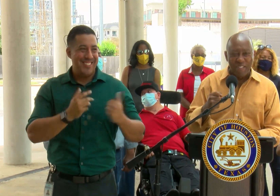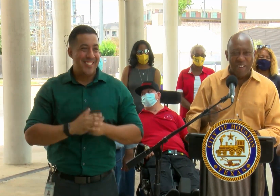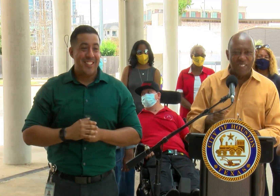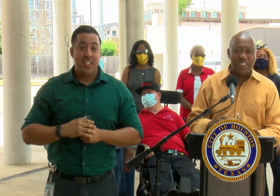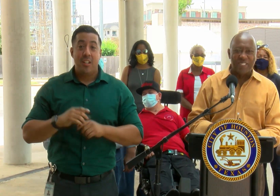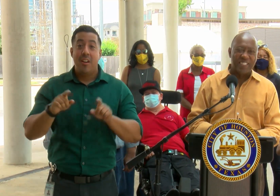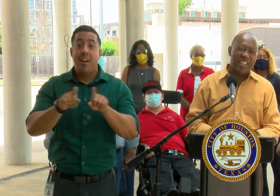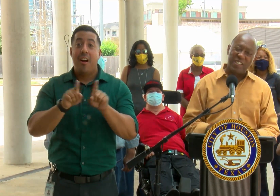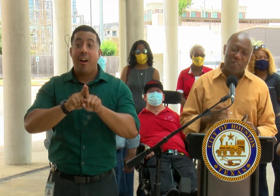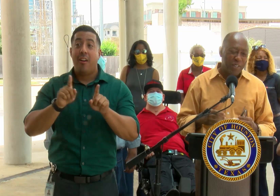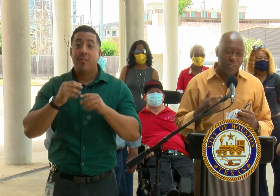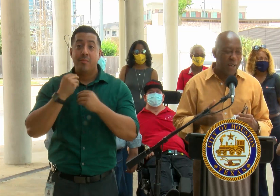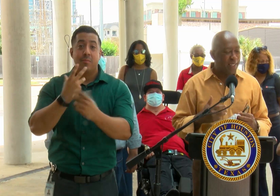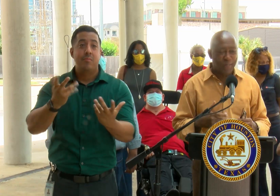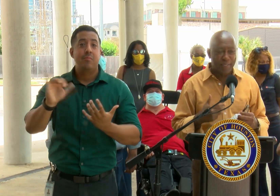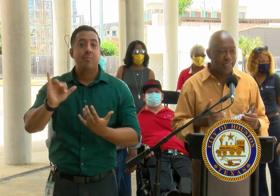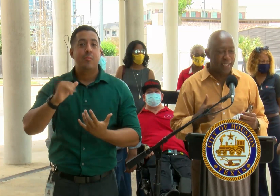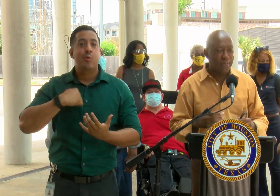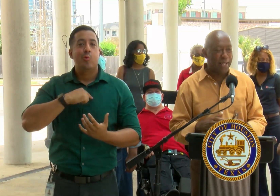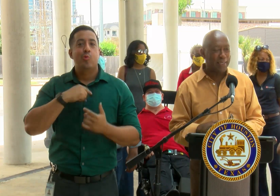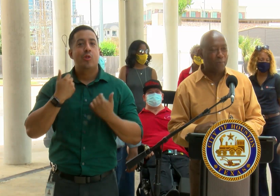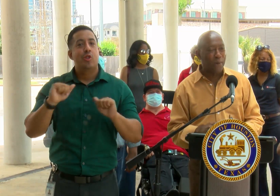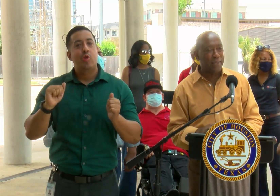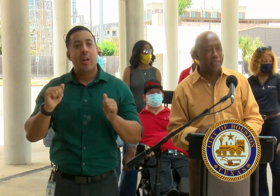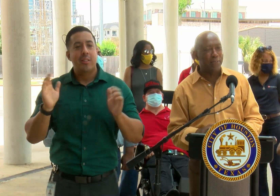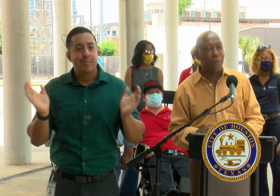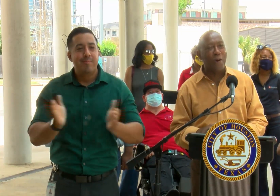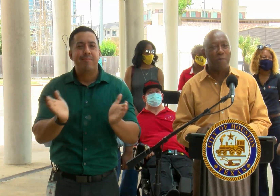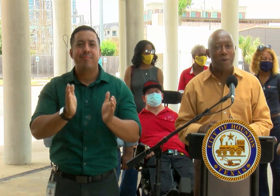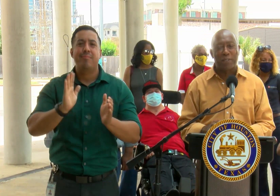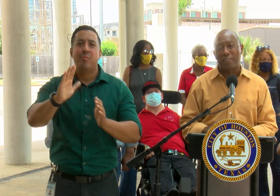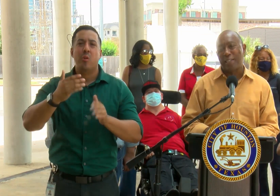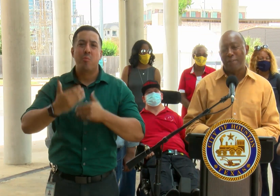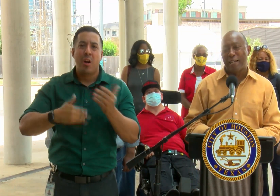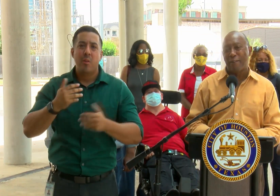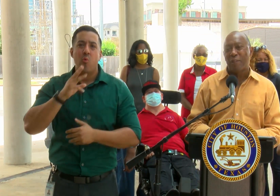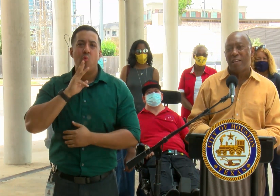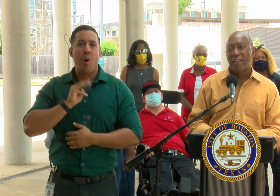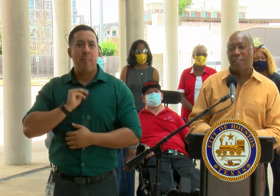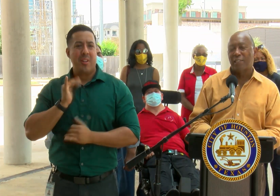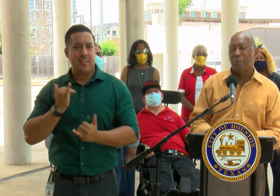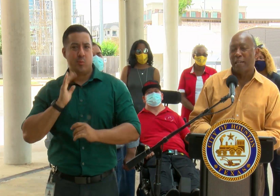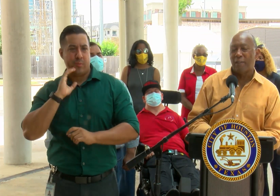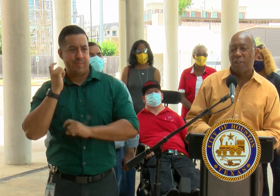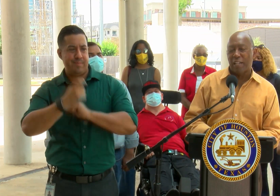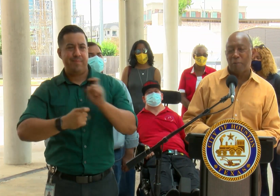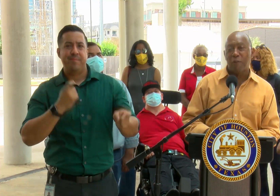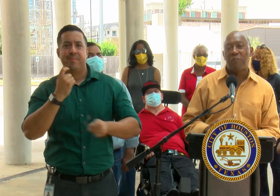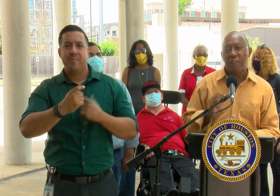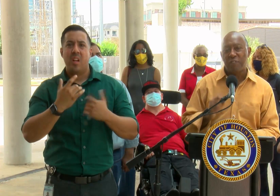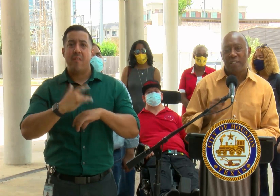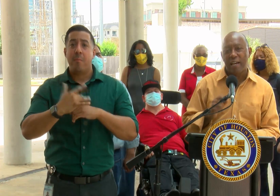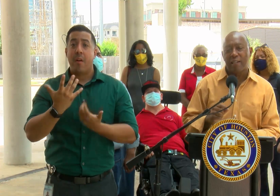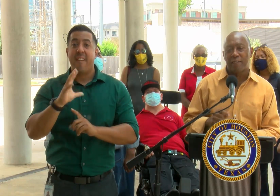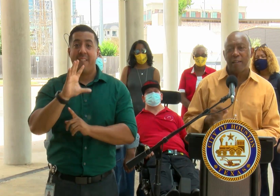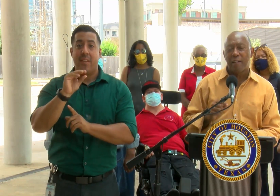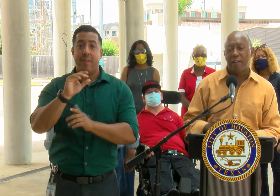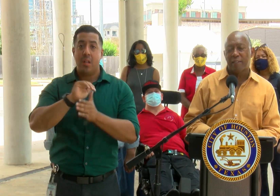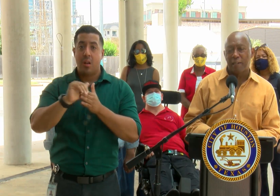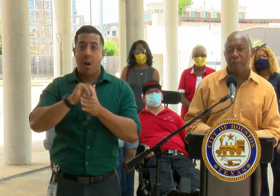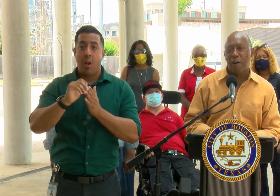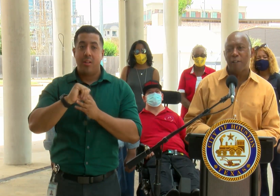But let me also say, we're trying to incentivize the process. Walmart is is making available